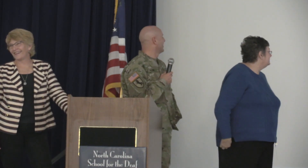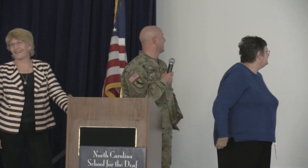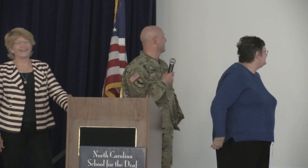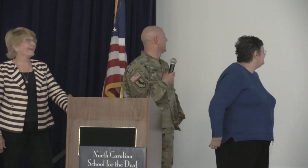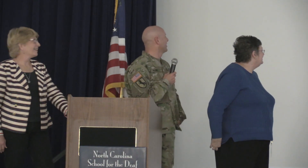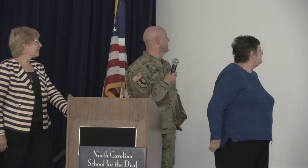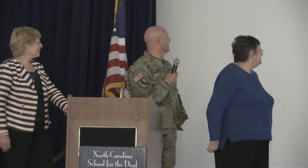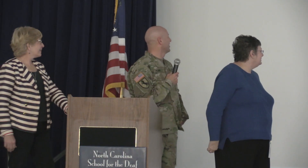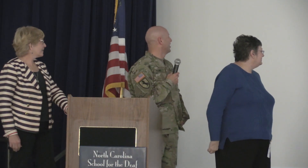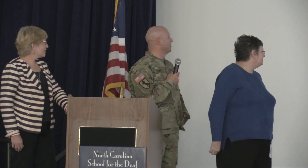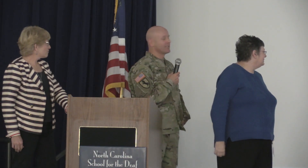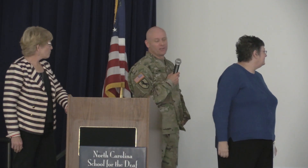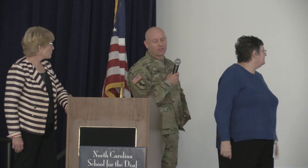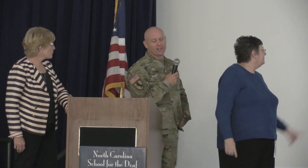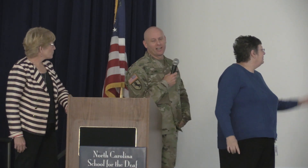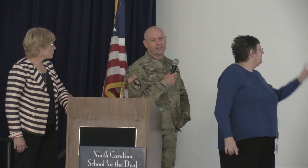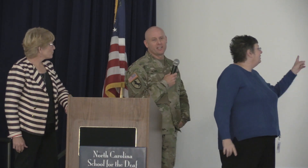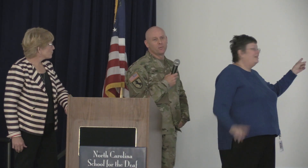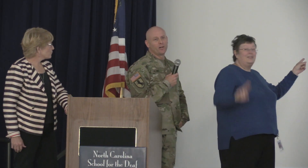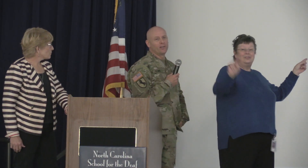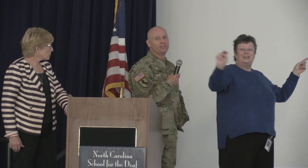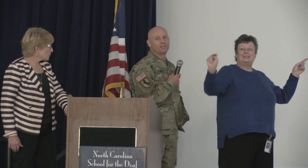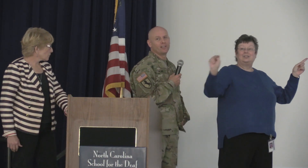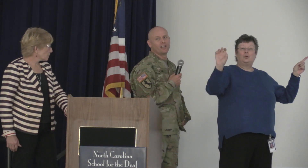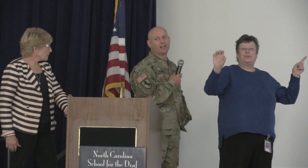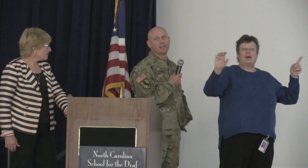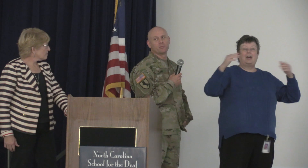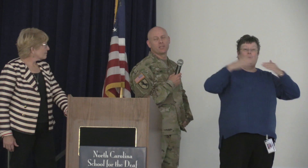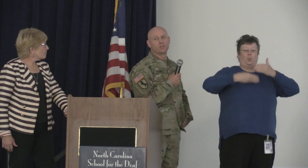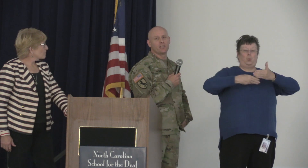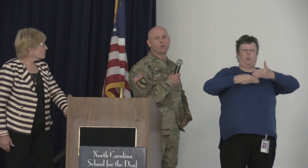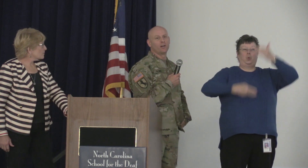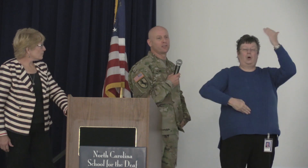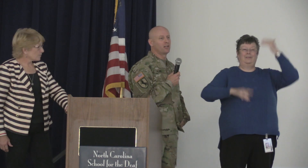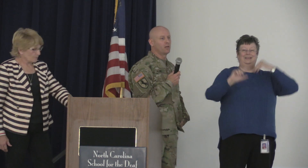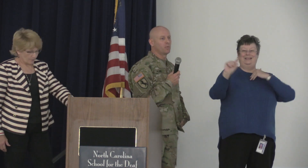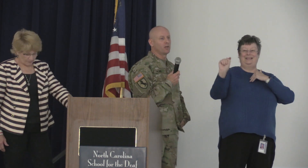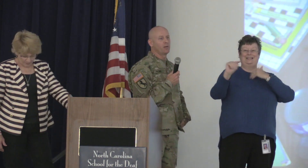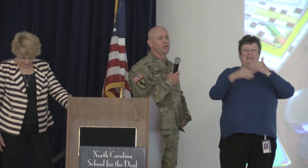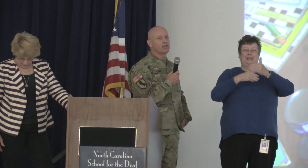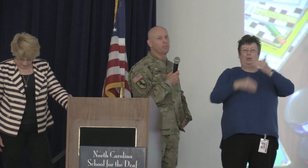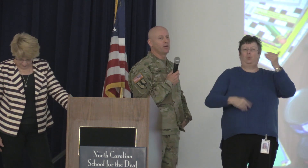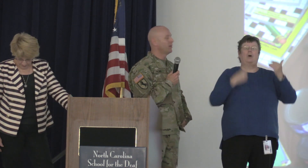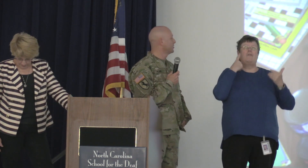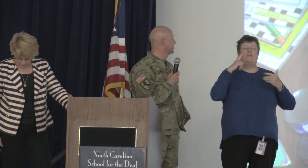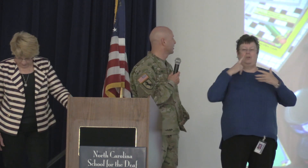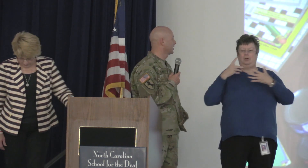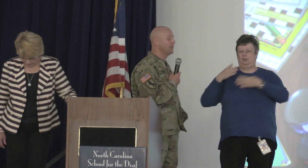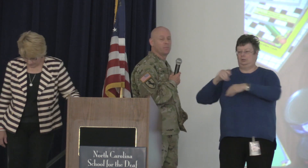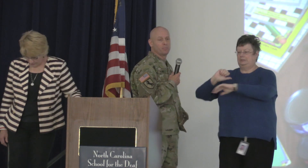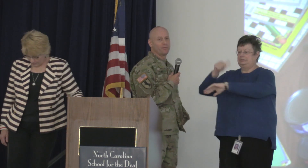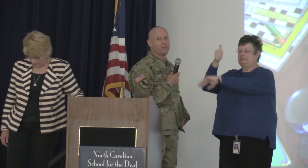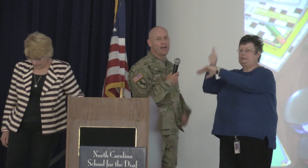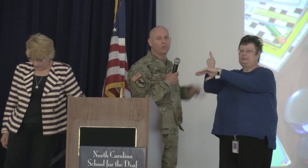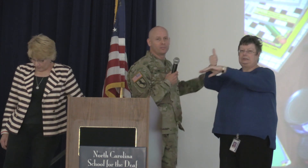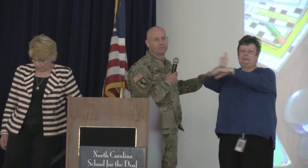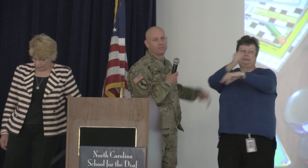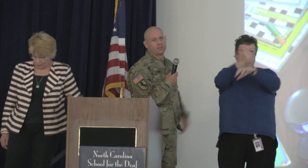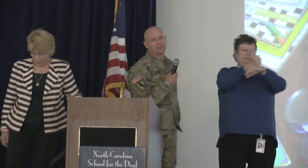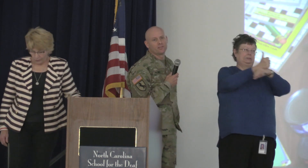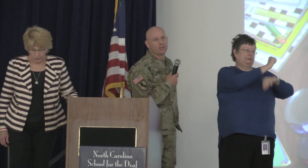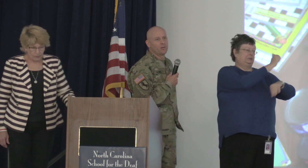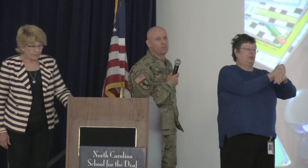No, it's good. That's the North Carolina T-wall. The T-walls are put around compounds to keep people